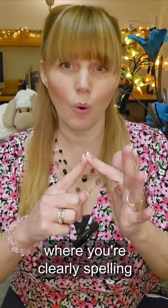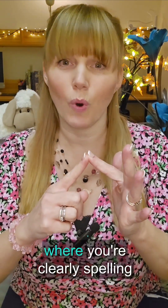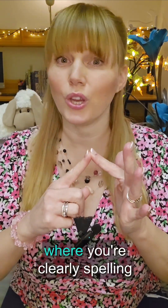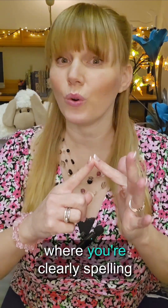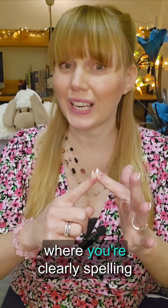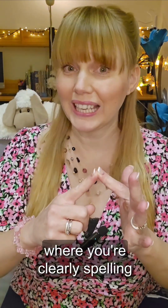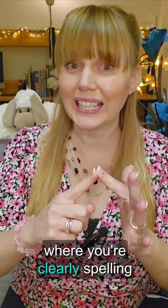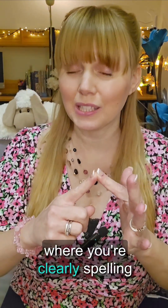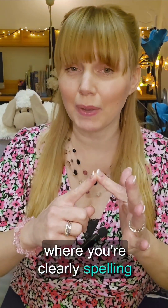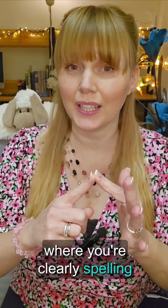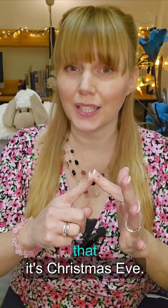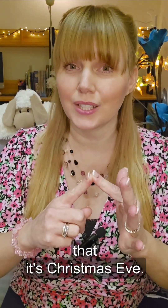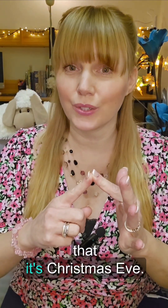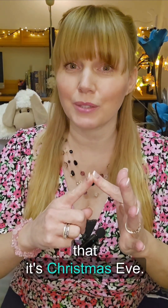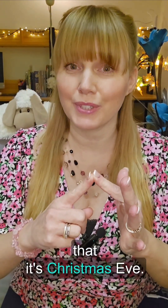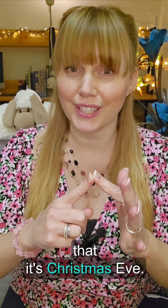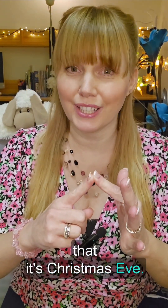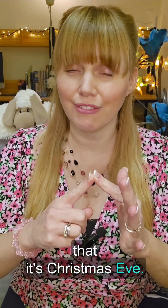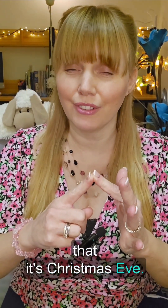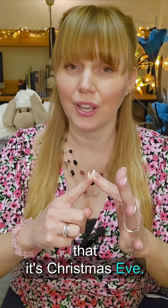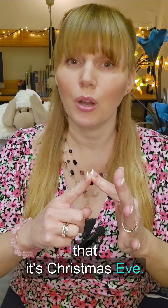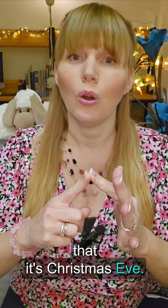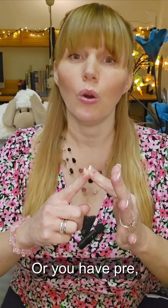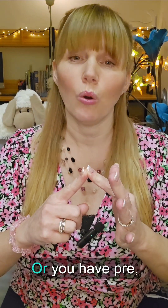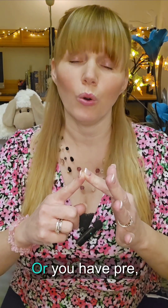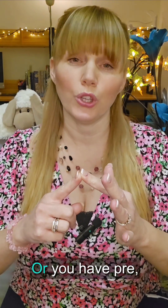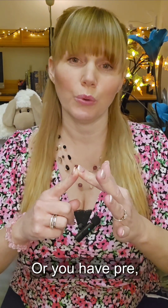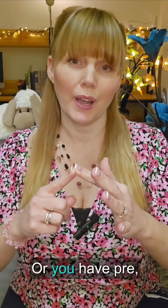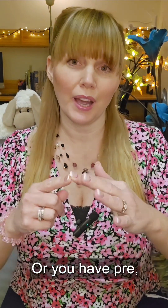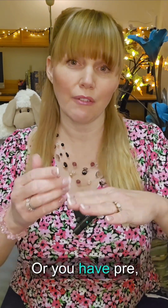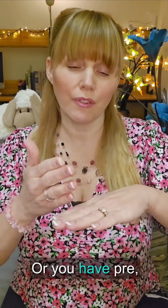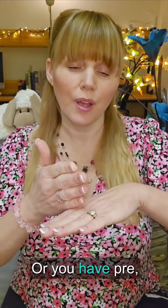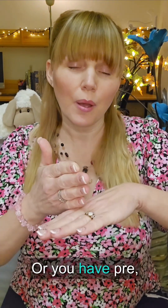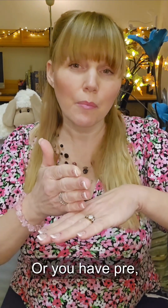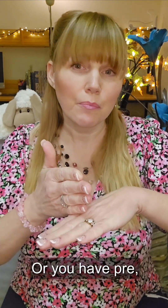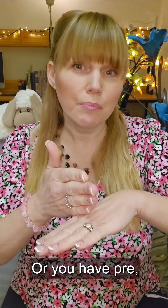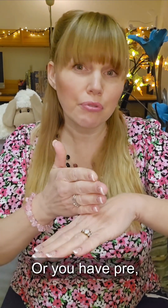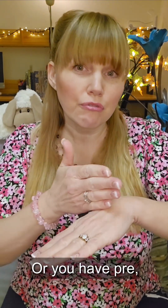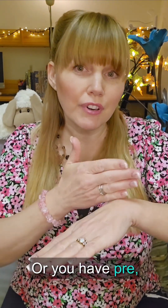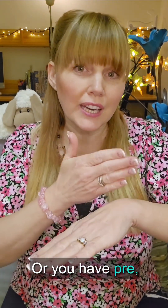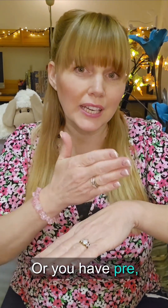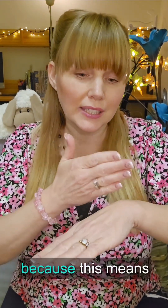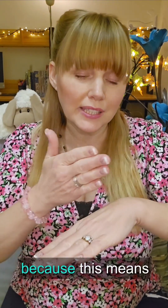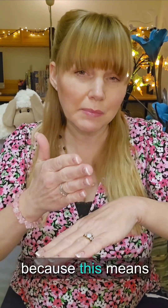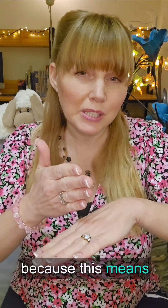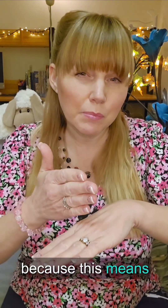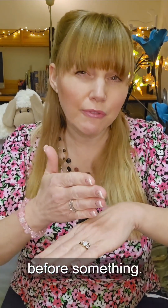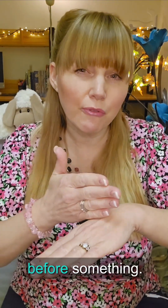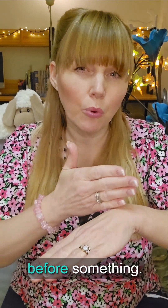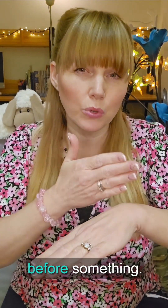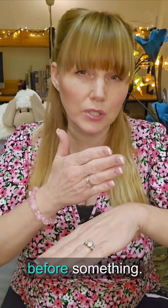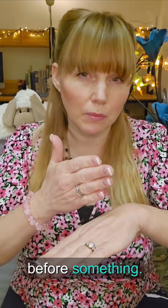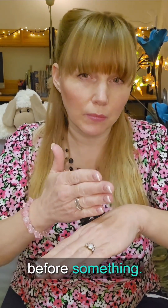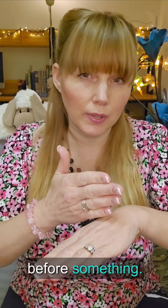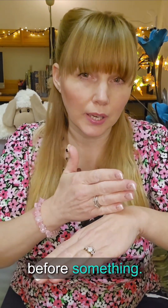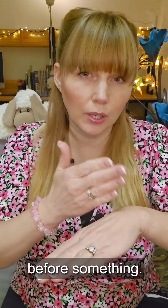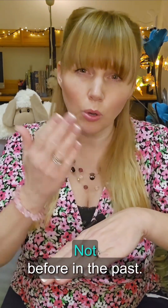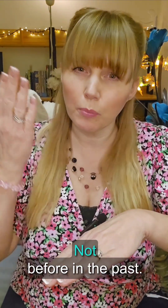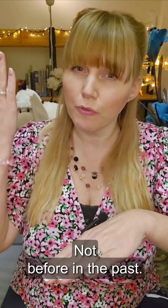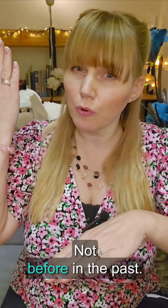where you're clearly spelling that it's Christmas Eve, or you have pre, because this means before something, not before